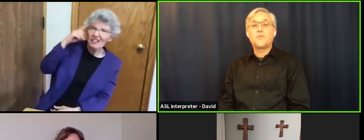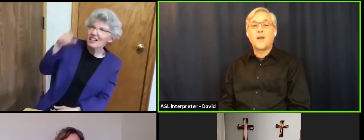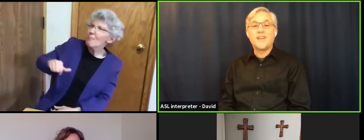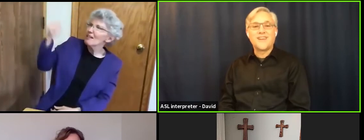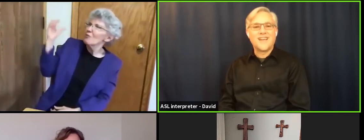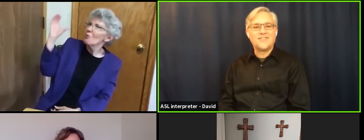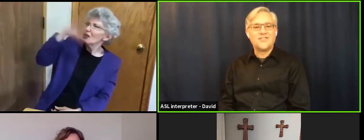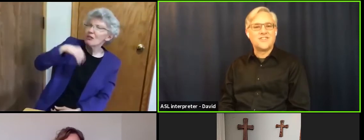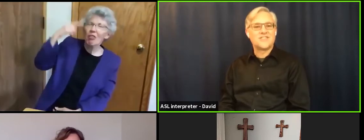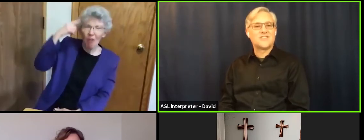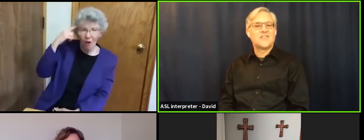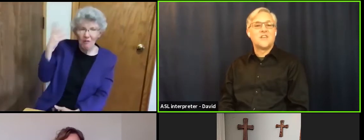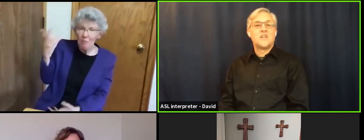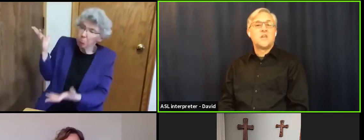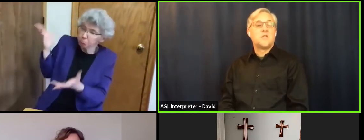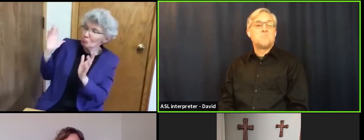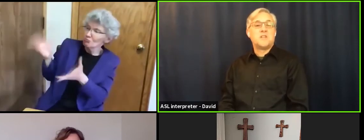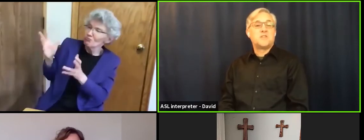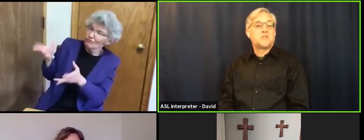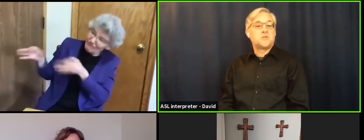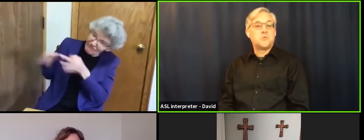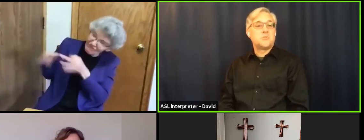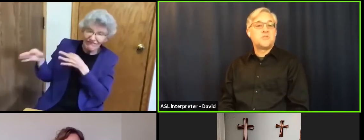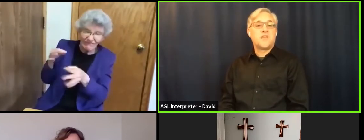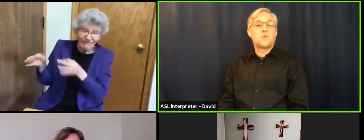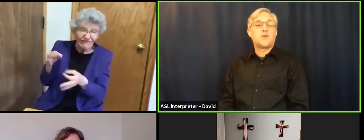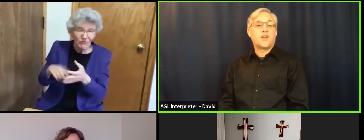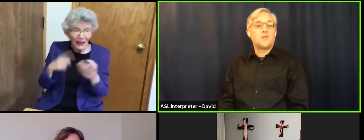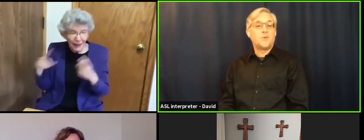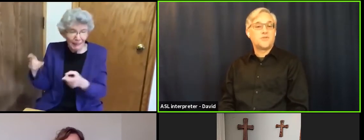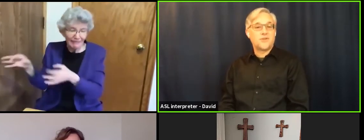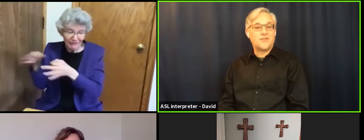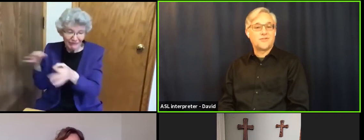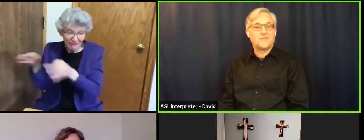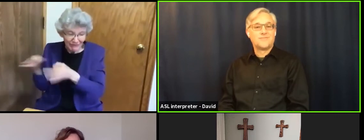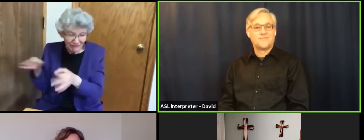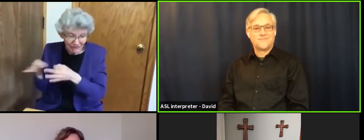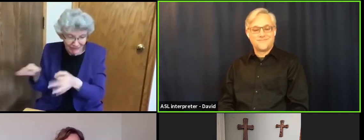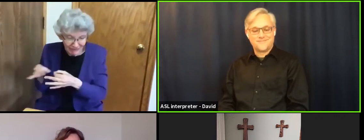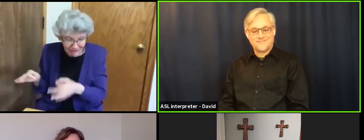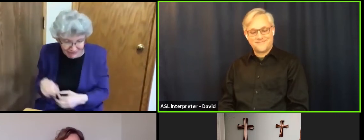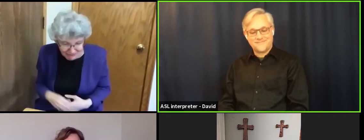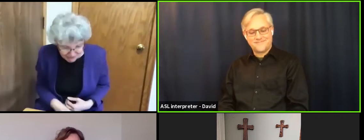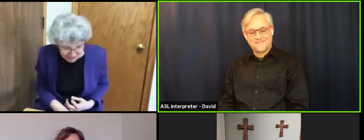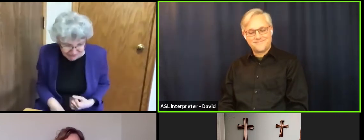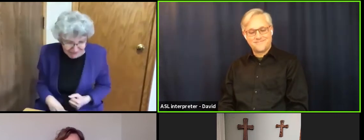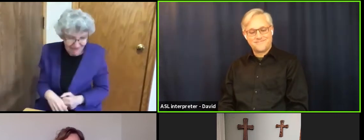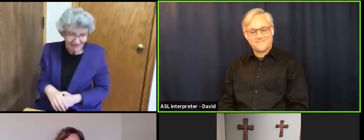But they didn't recognize Jesus. They just assumed they were talking to a stranger.